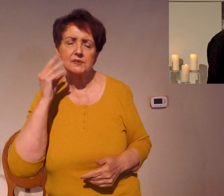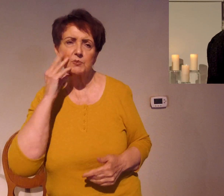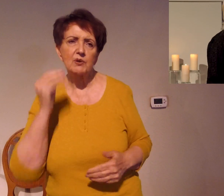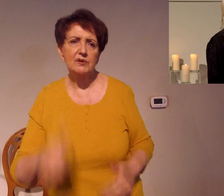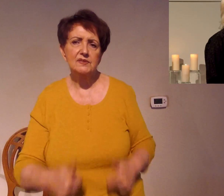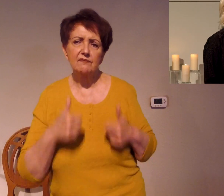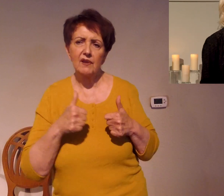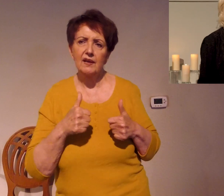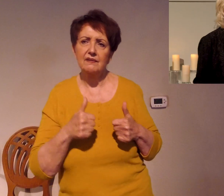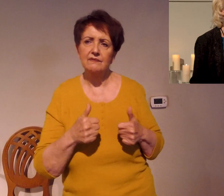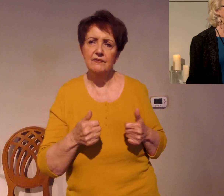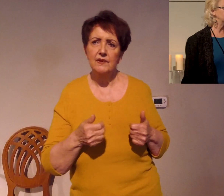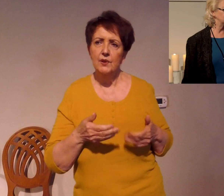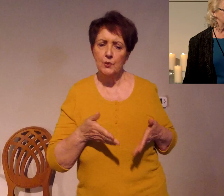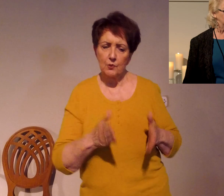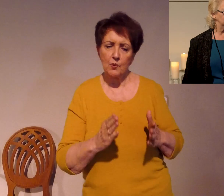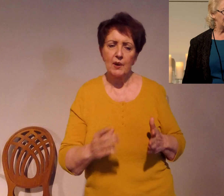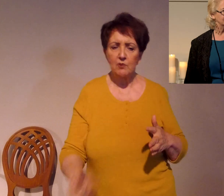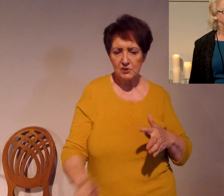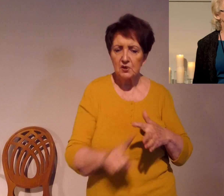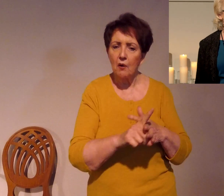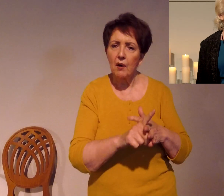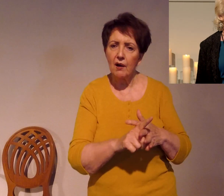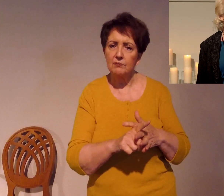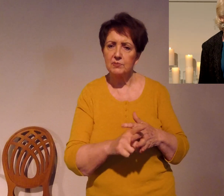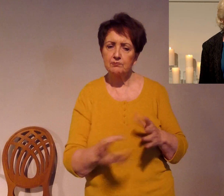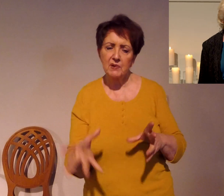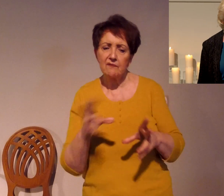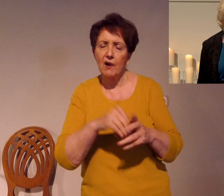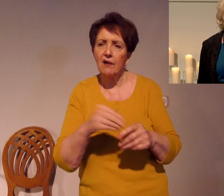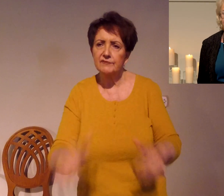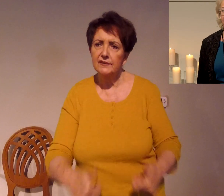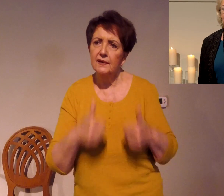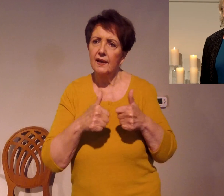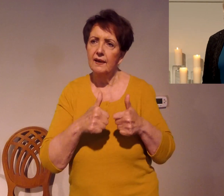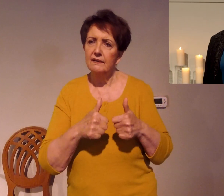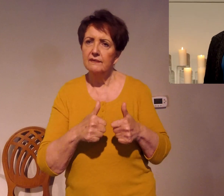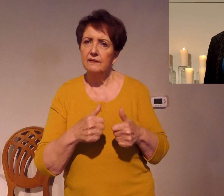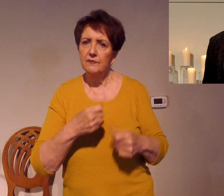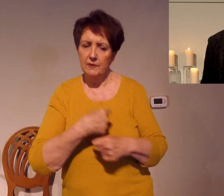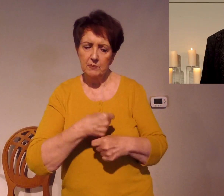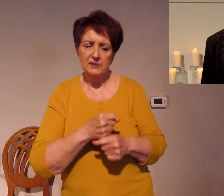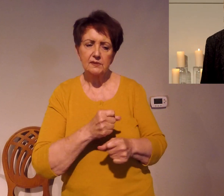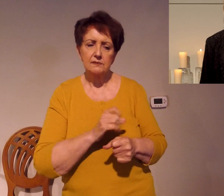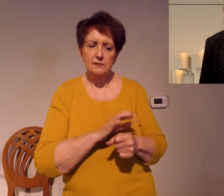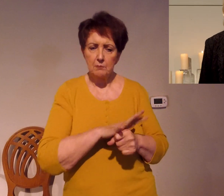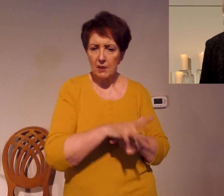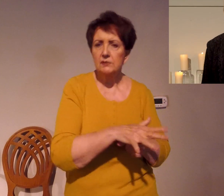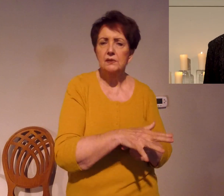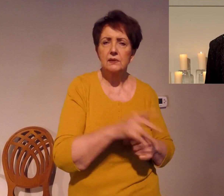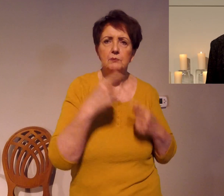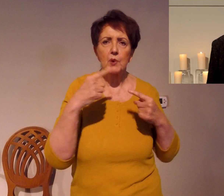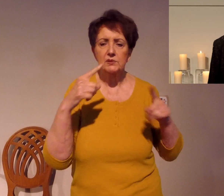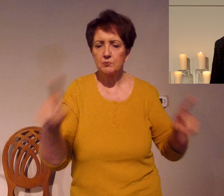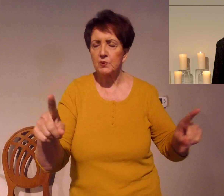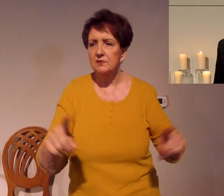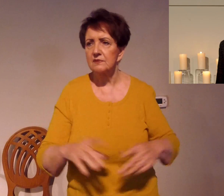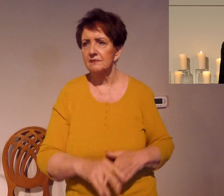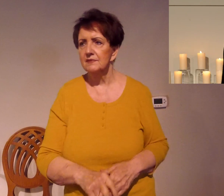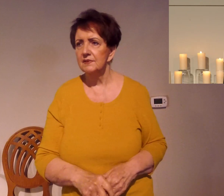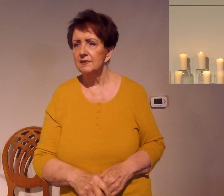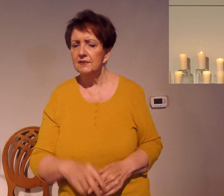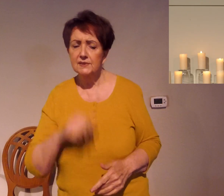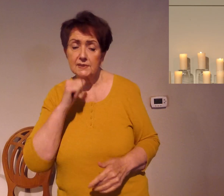life. It is the way in which we engage with our lives that truly makes us abundant and prosperous. And so it's not the